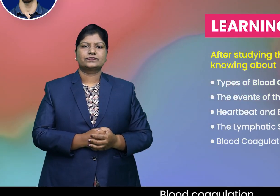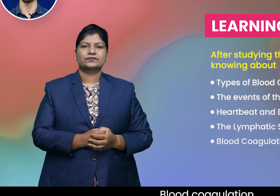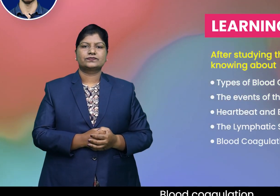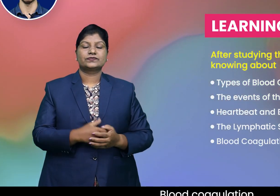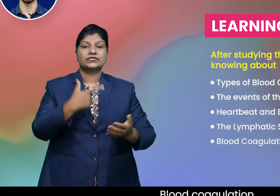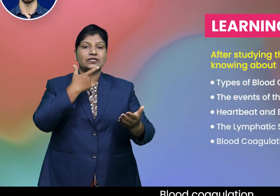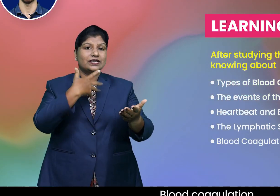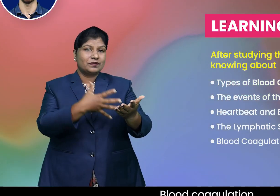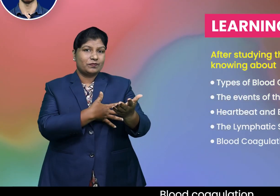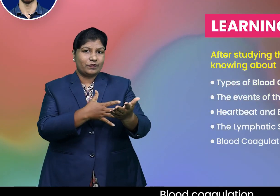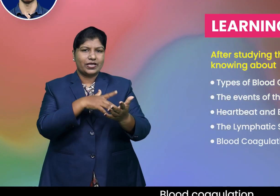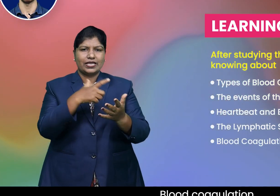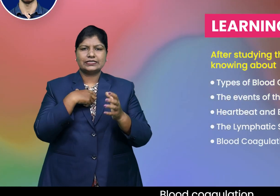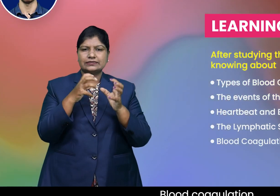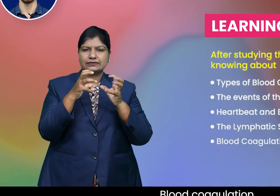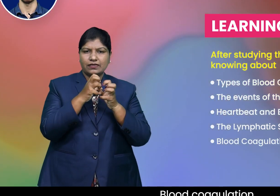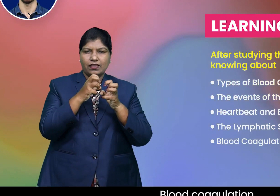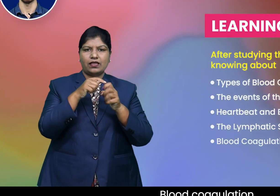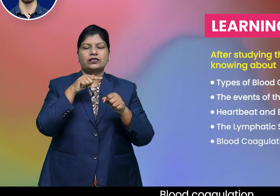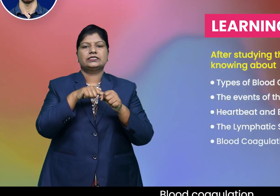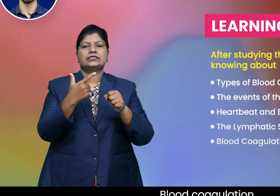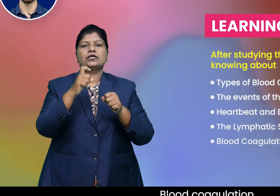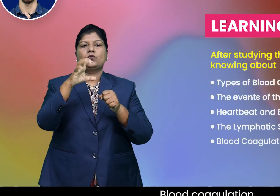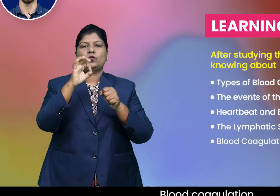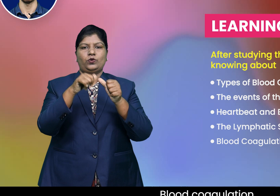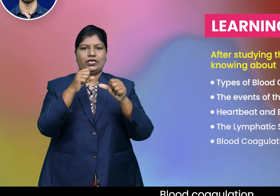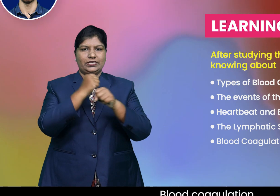blood coagulation,